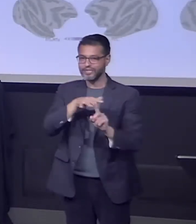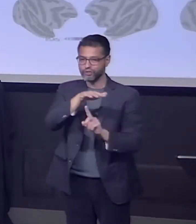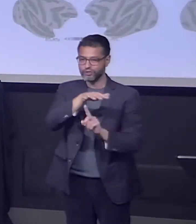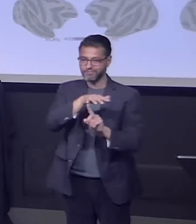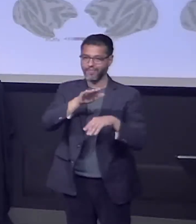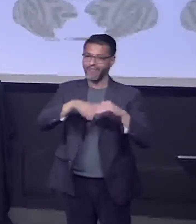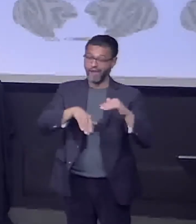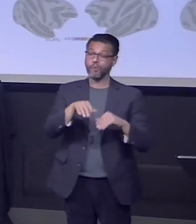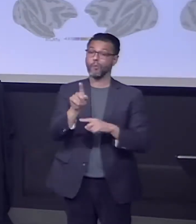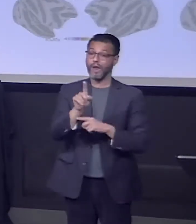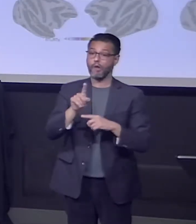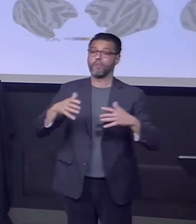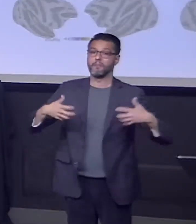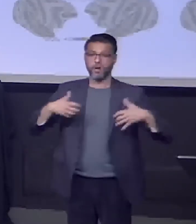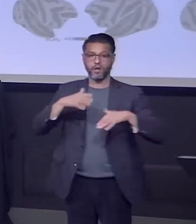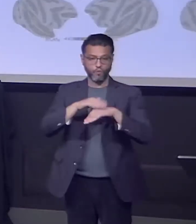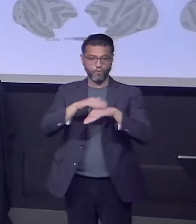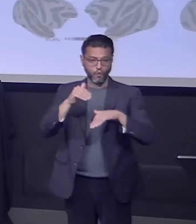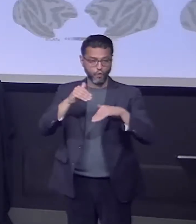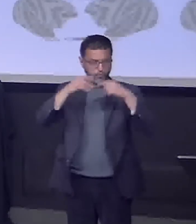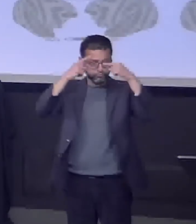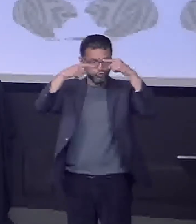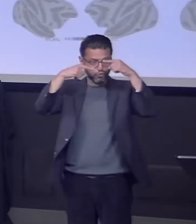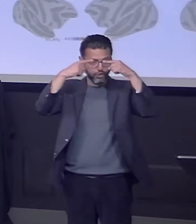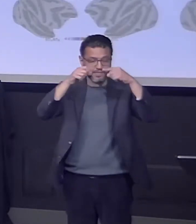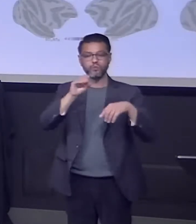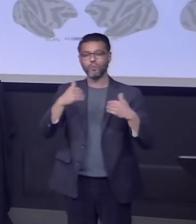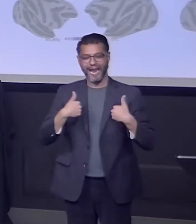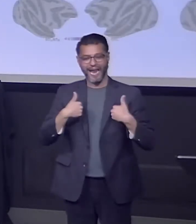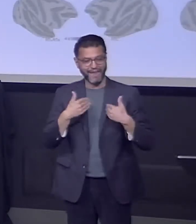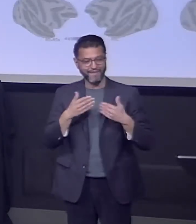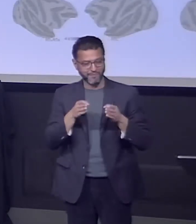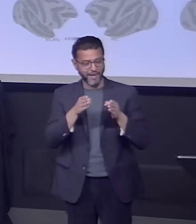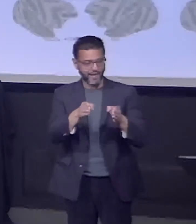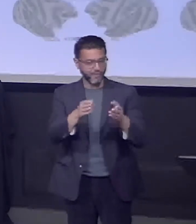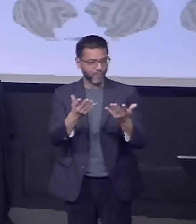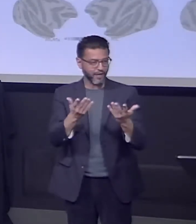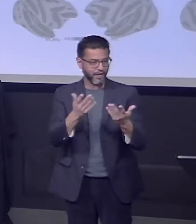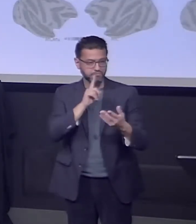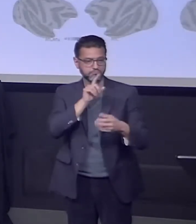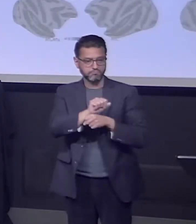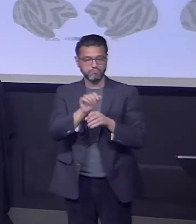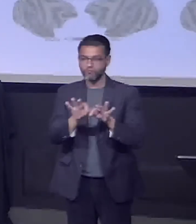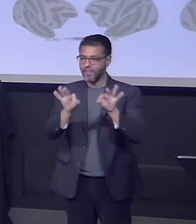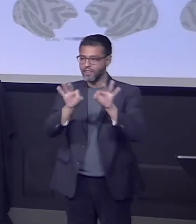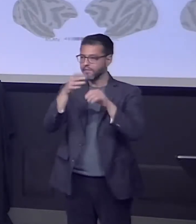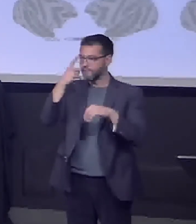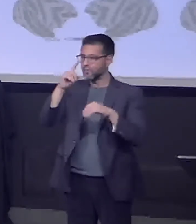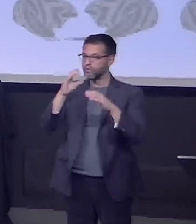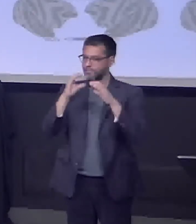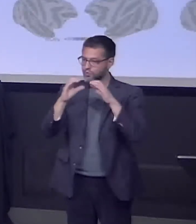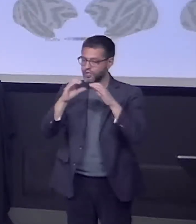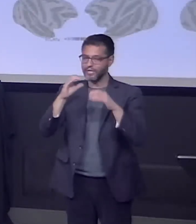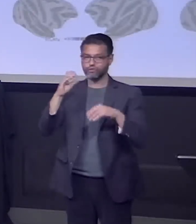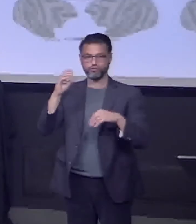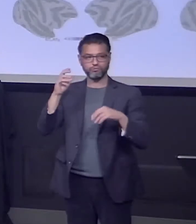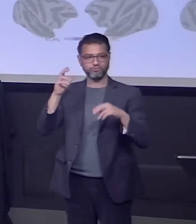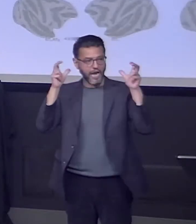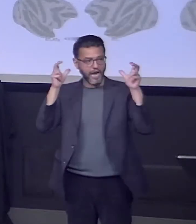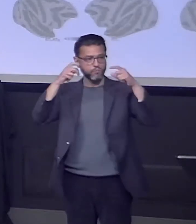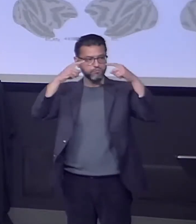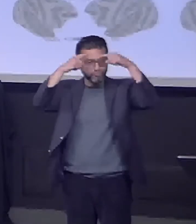monkey calls are processed. So we have a pathway that is obviously of relevance for communication sound processing, and then develops